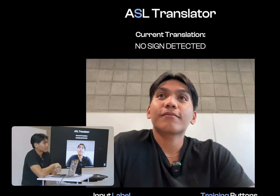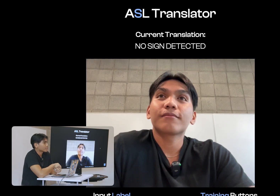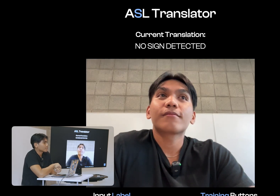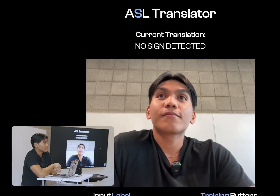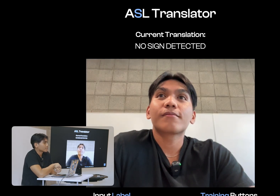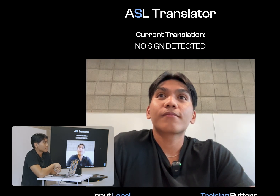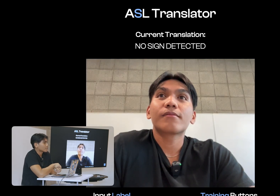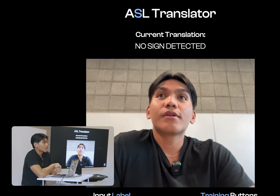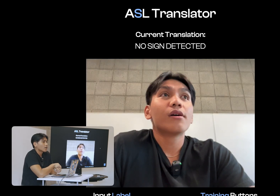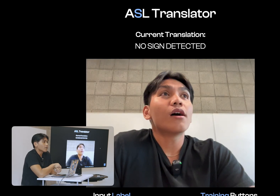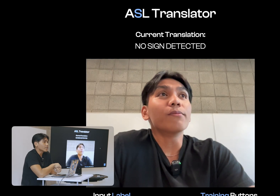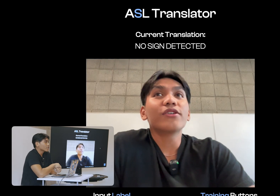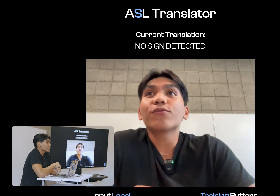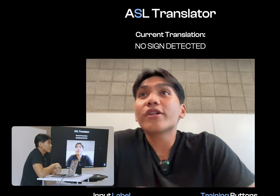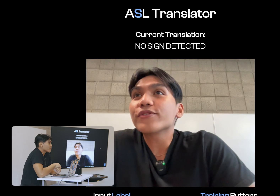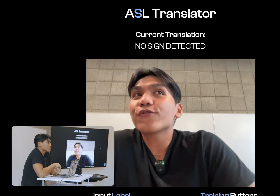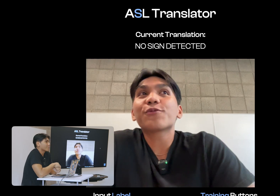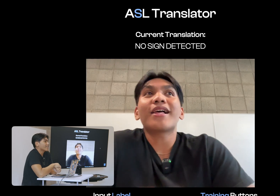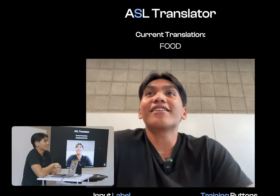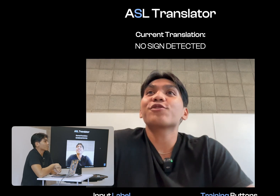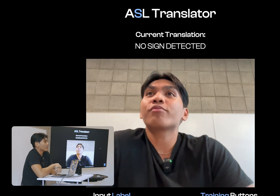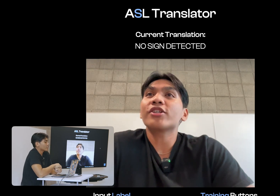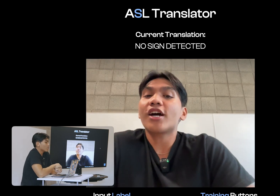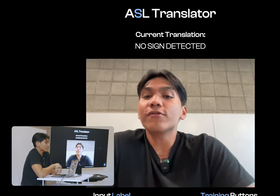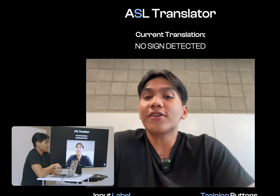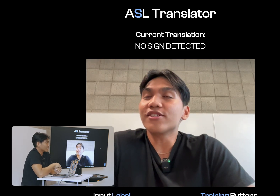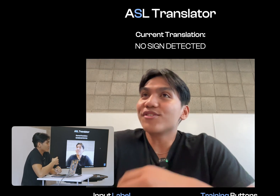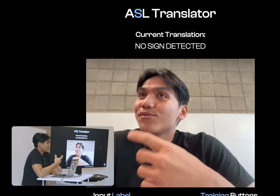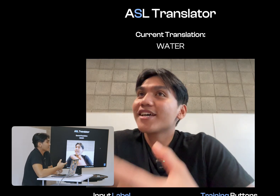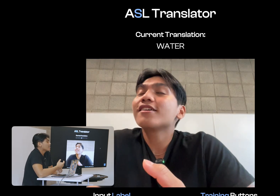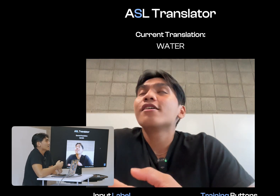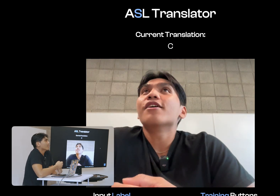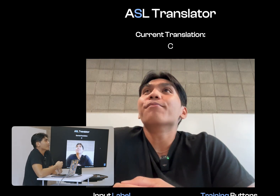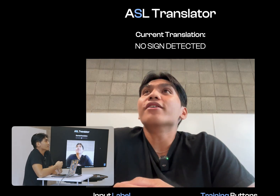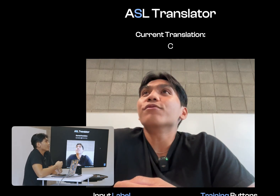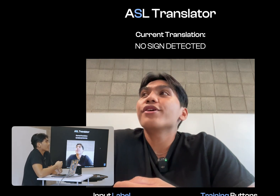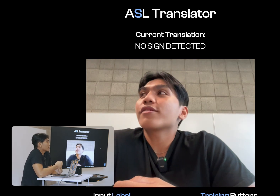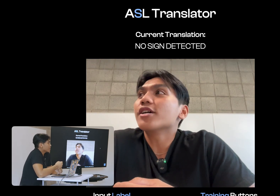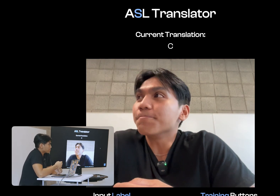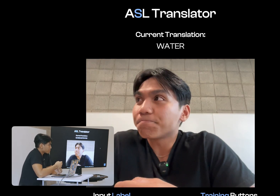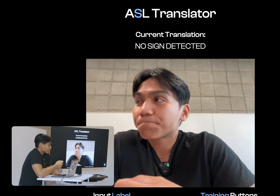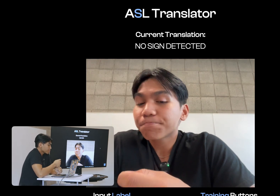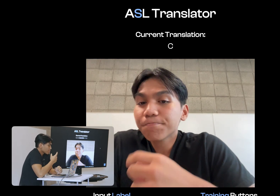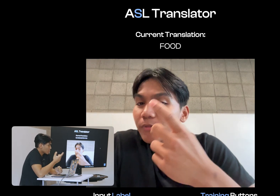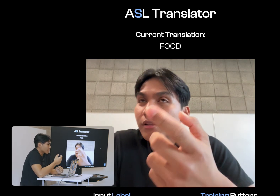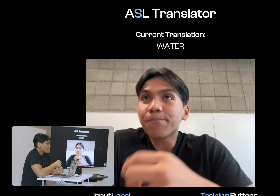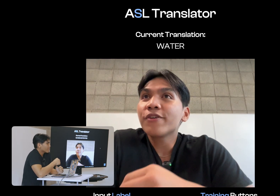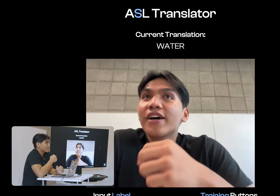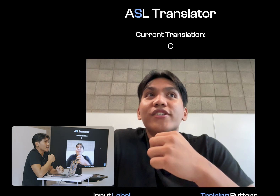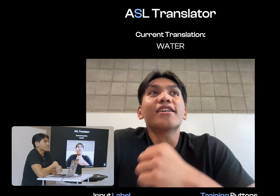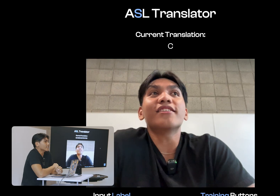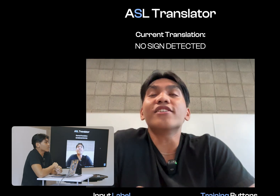go to this part. Initially, when I was first planning this project, I was gonna do that, but with